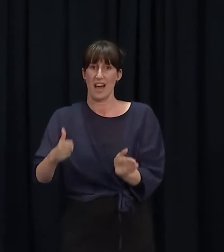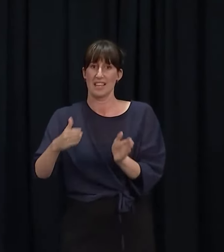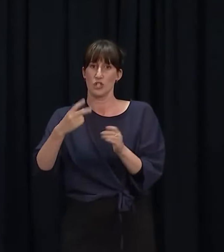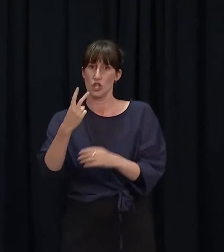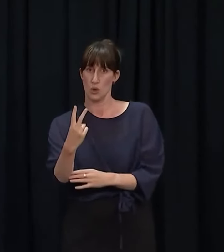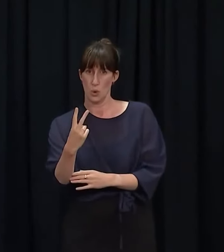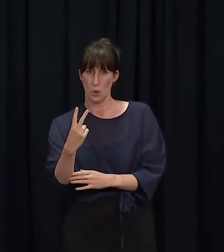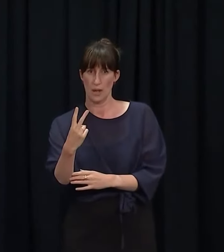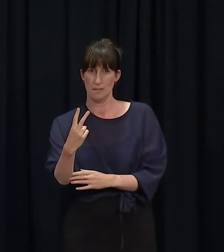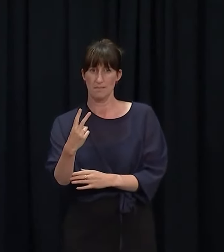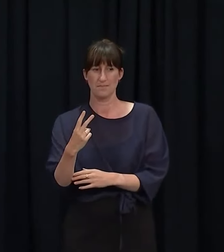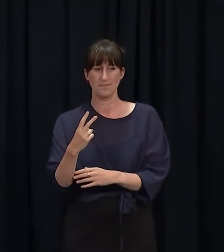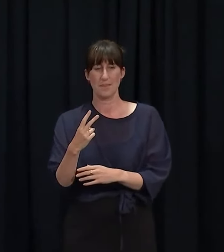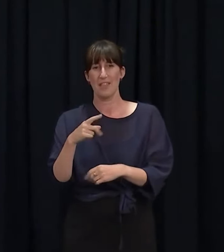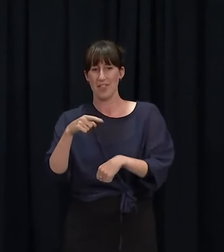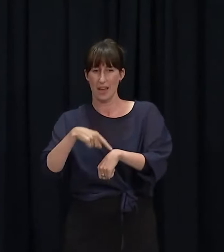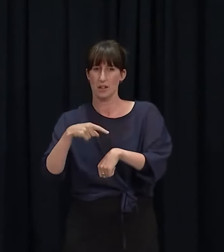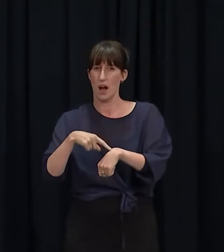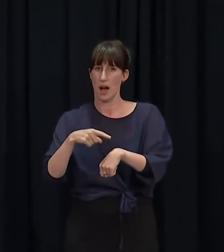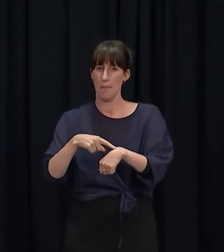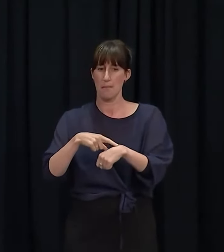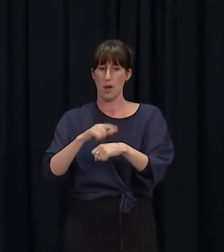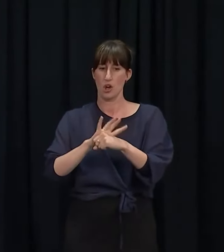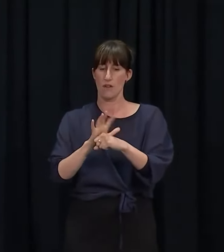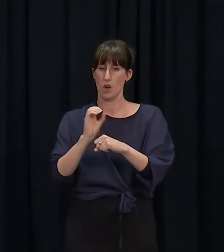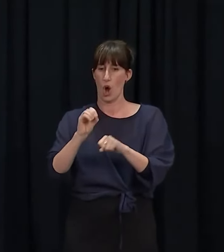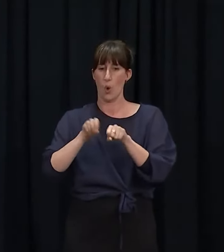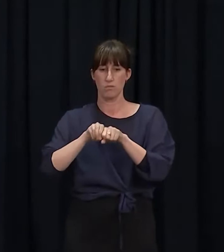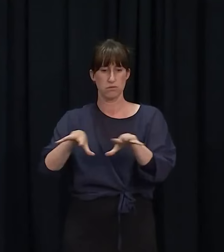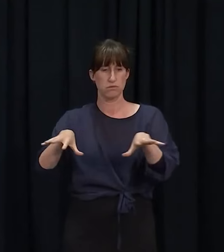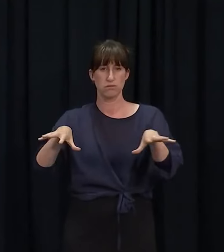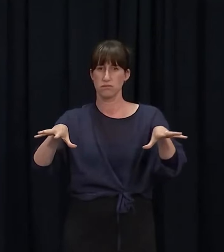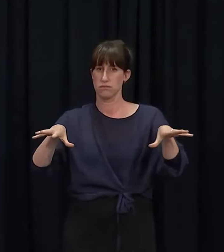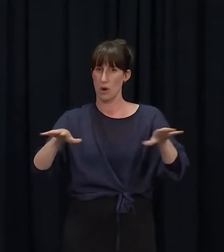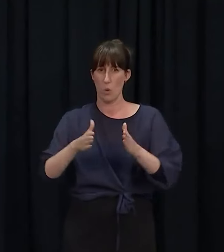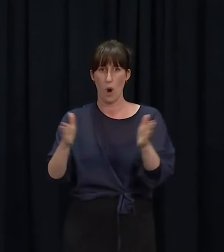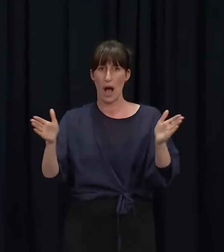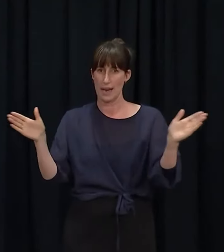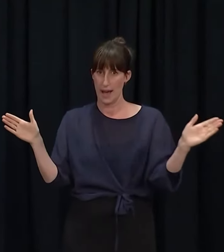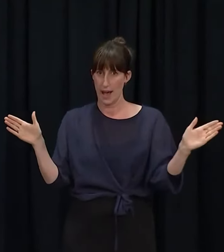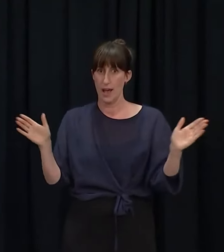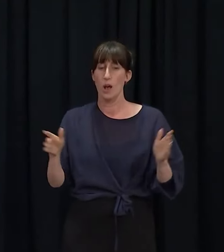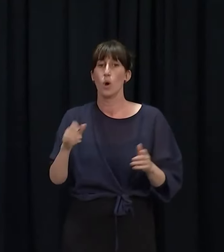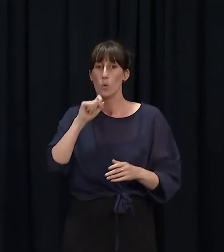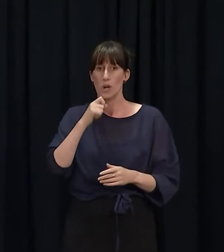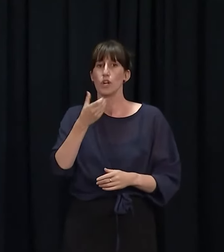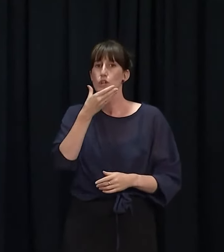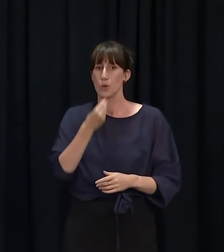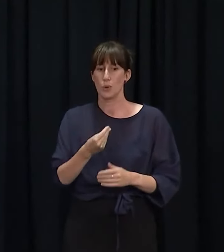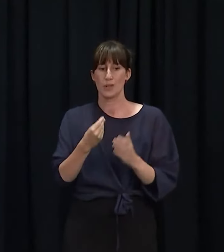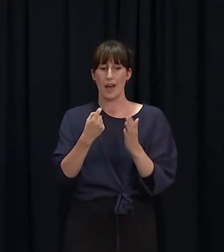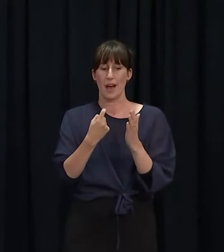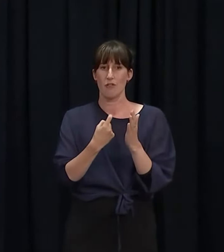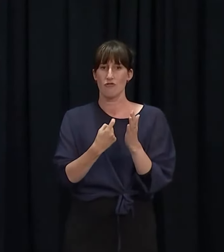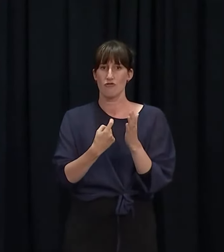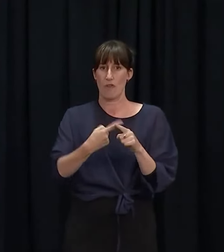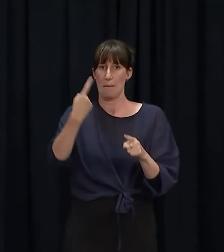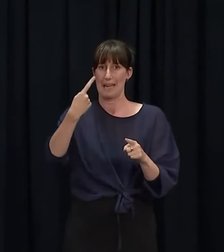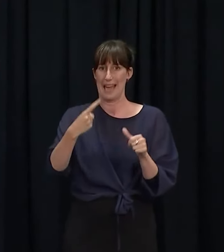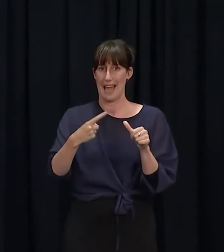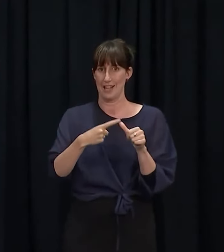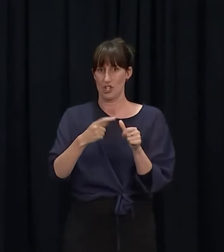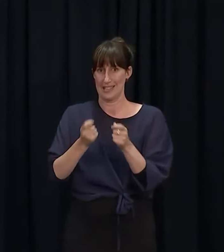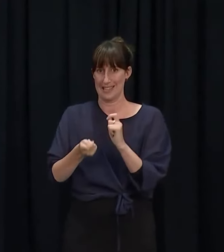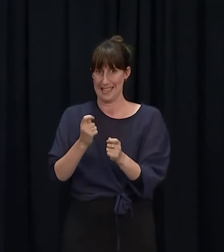more widespread in the community, rapid antigen tests will be more common in our testing strategy. We have 83 million rapid